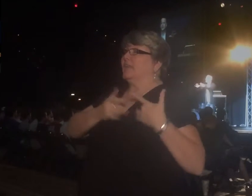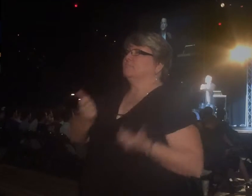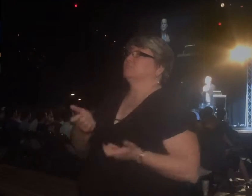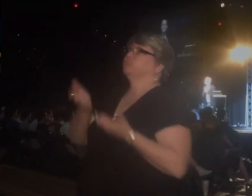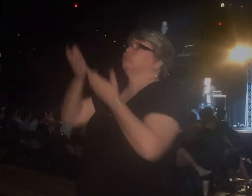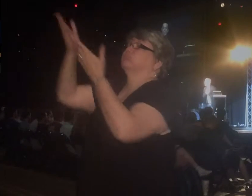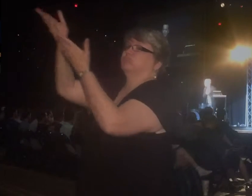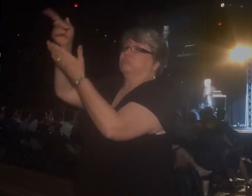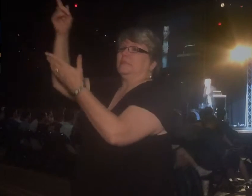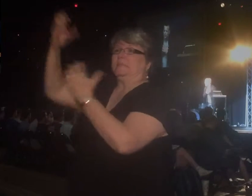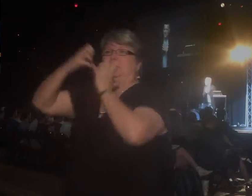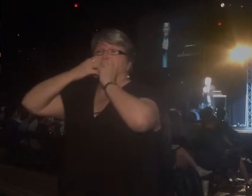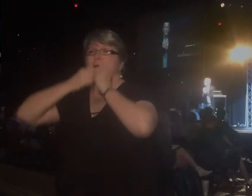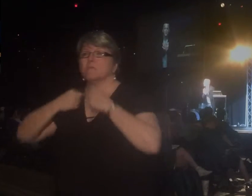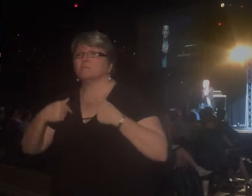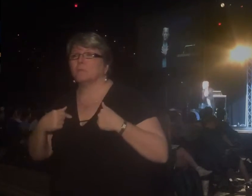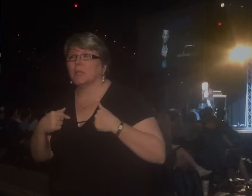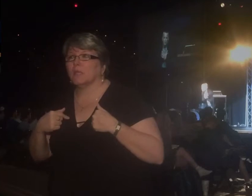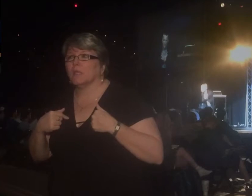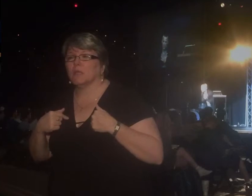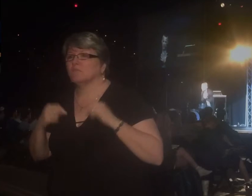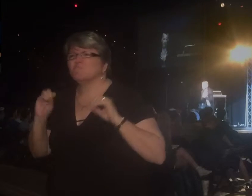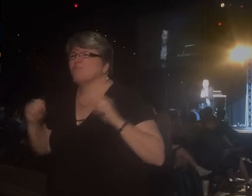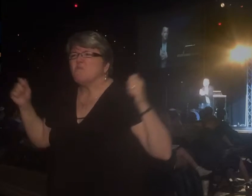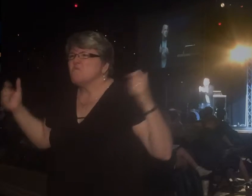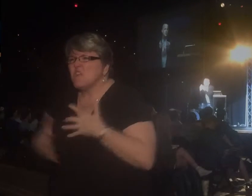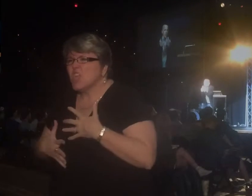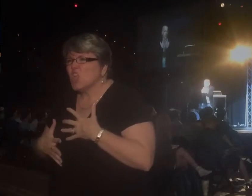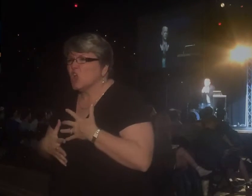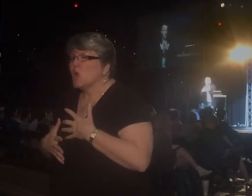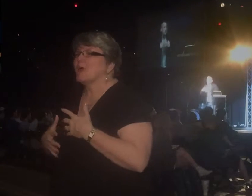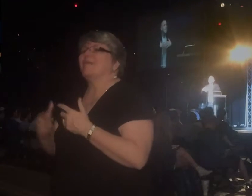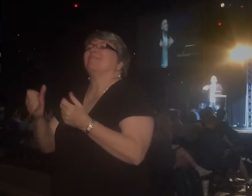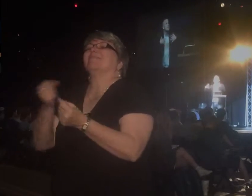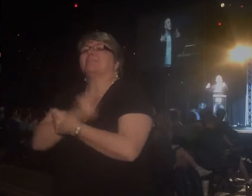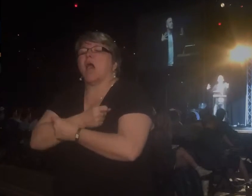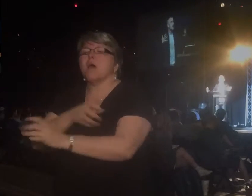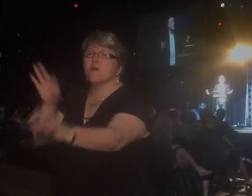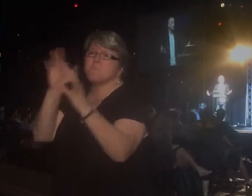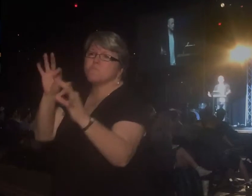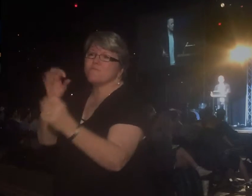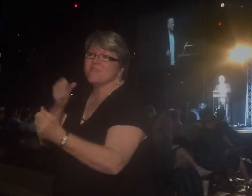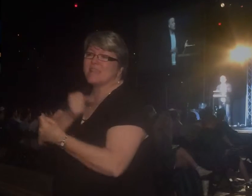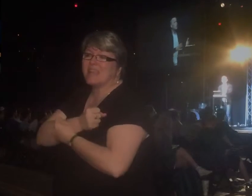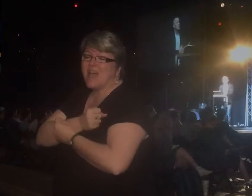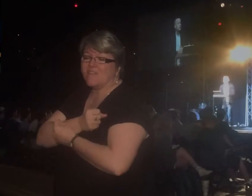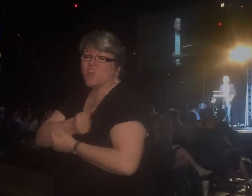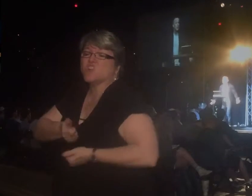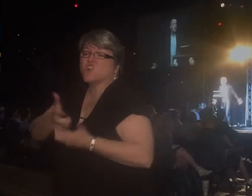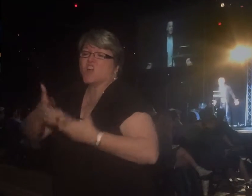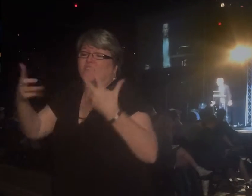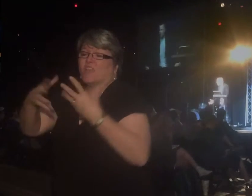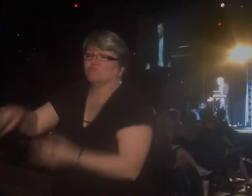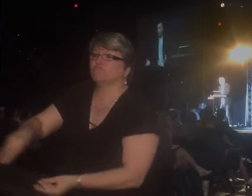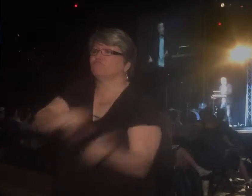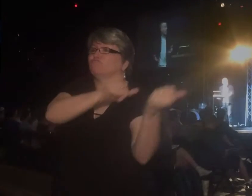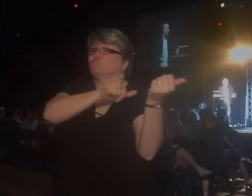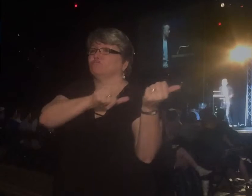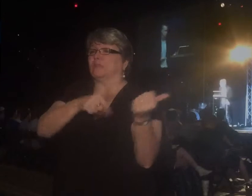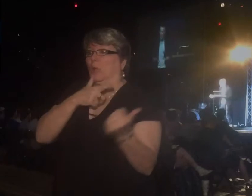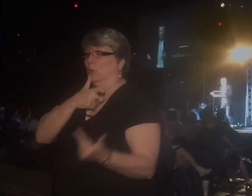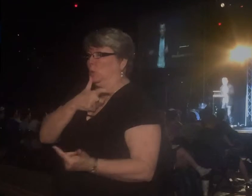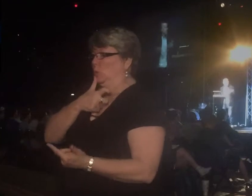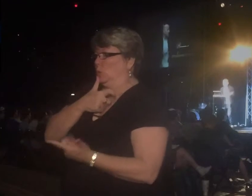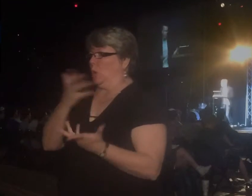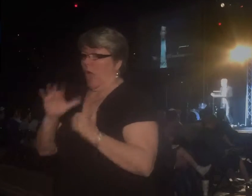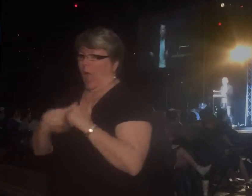anxieties onto him because he cares for me. And there's no fear in love. His perfect love casts out fear. When you start thinking about who am I going